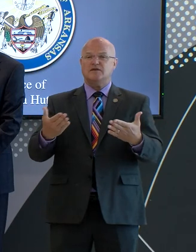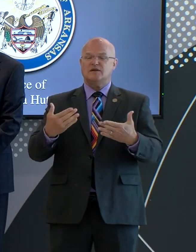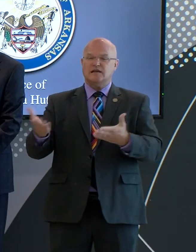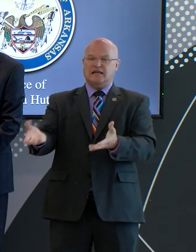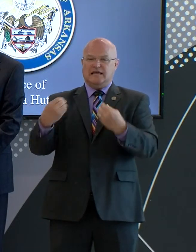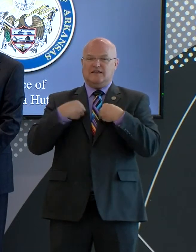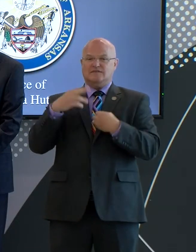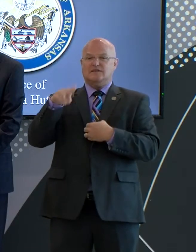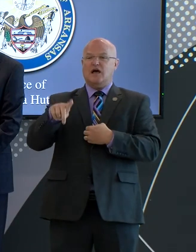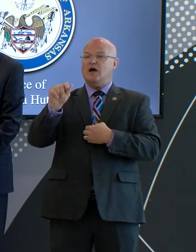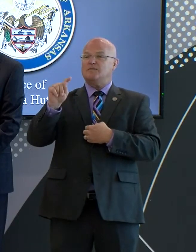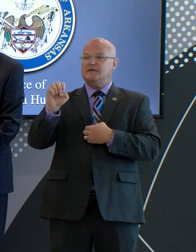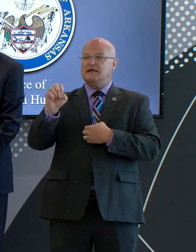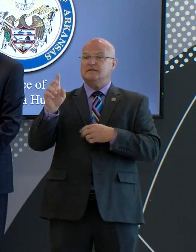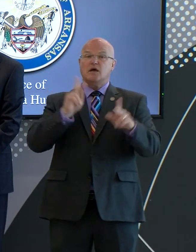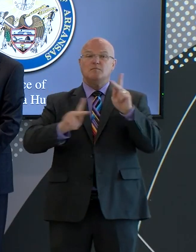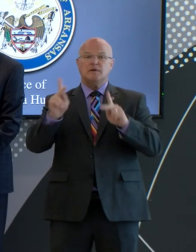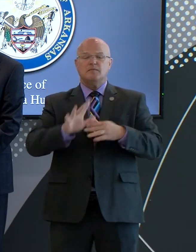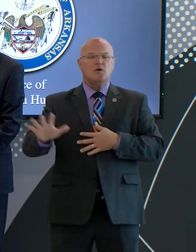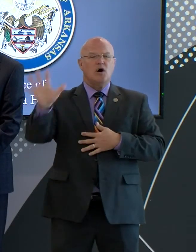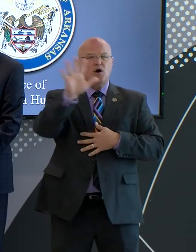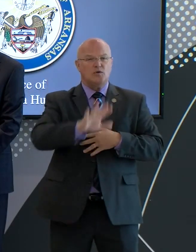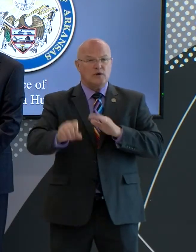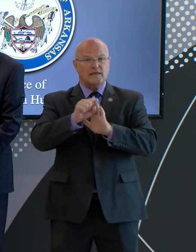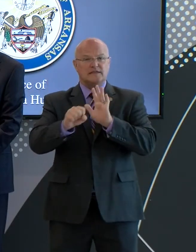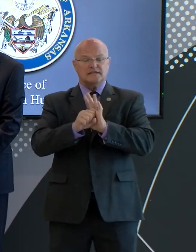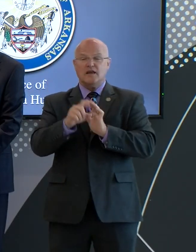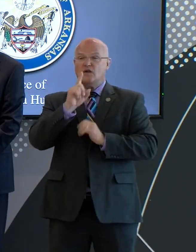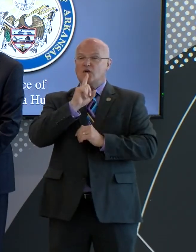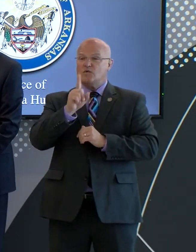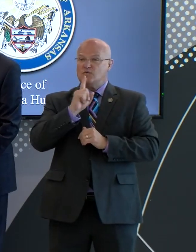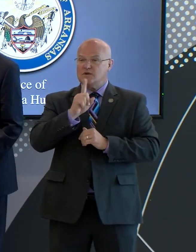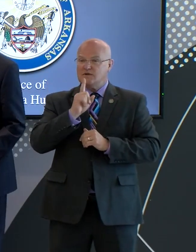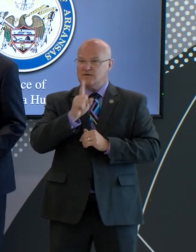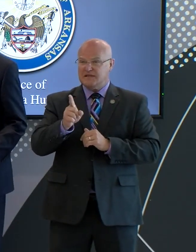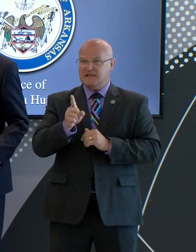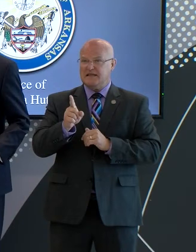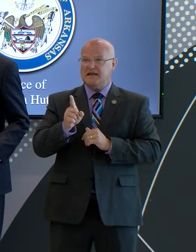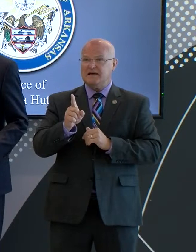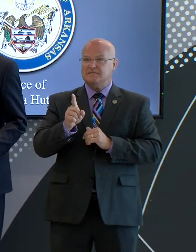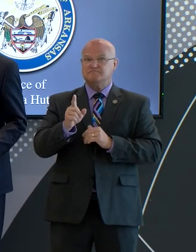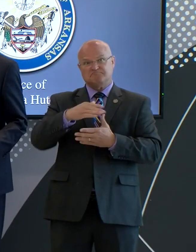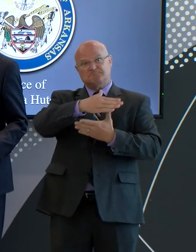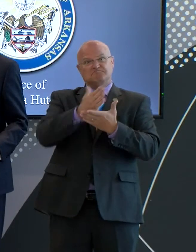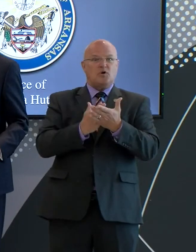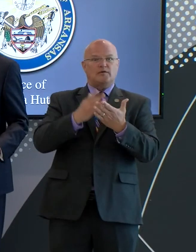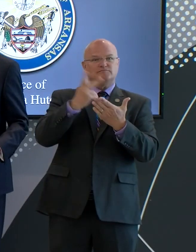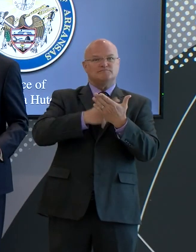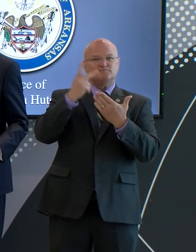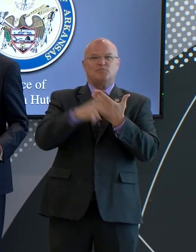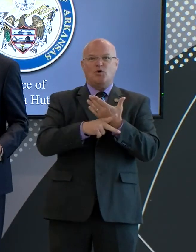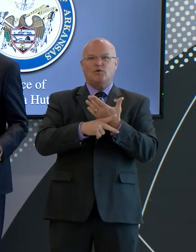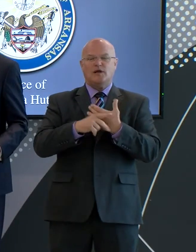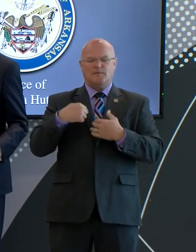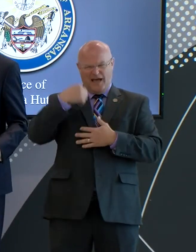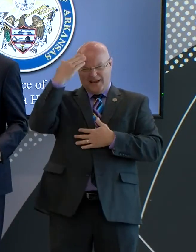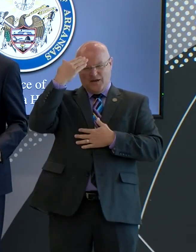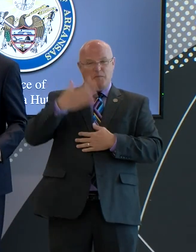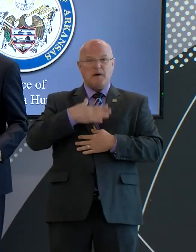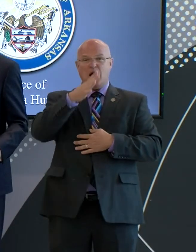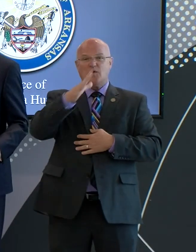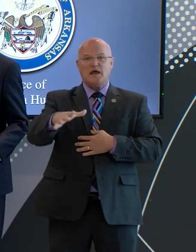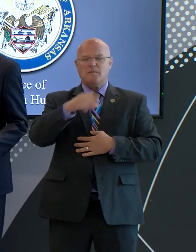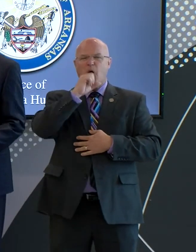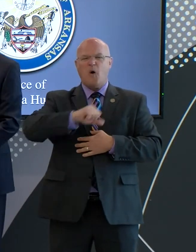that people across the state have really come to be part of their schedule. I know my grandmother in